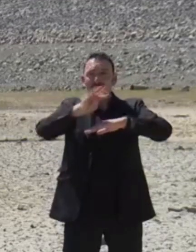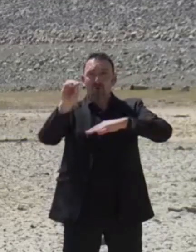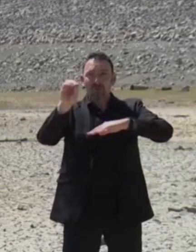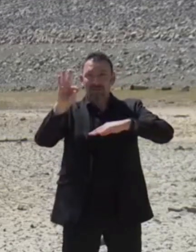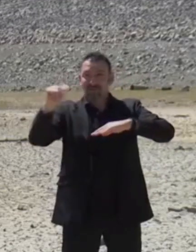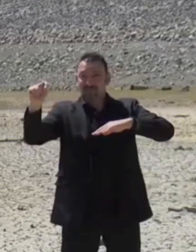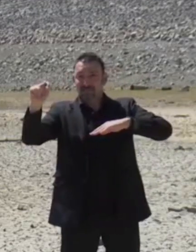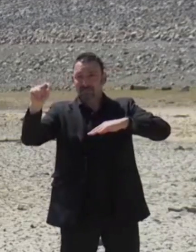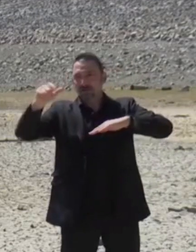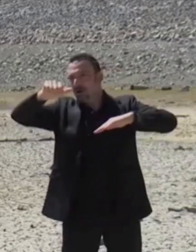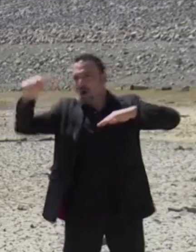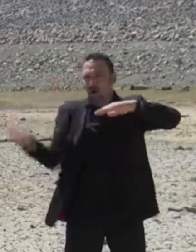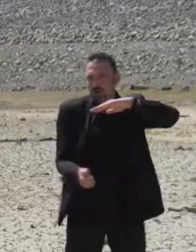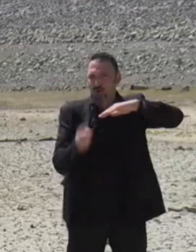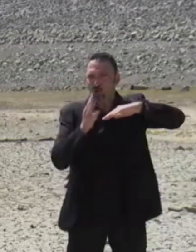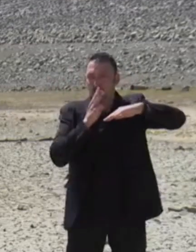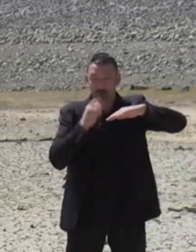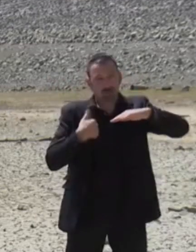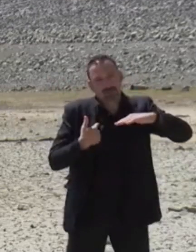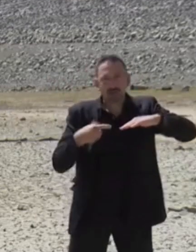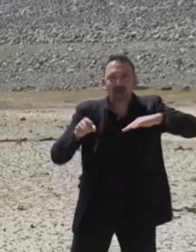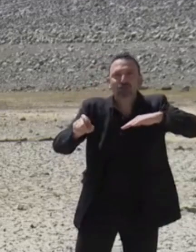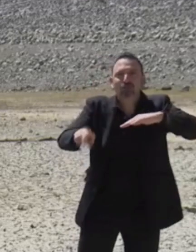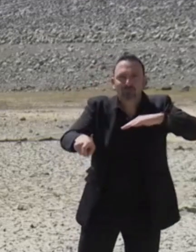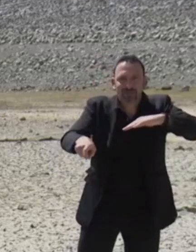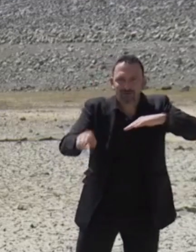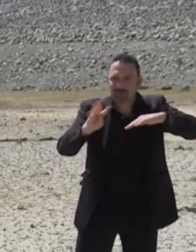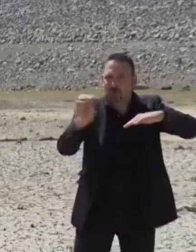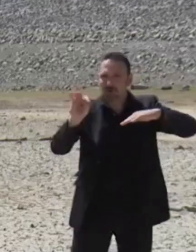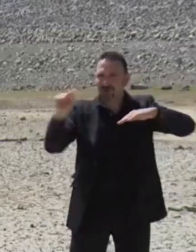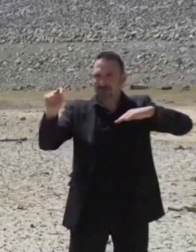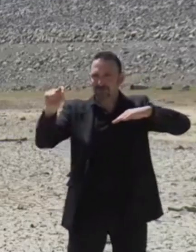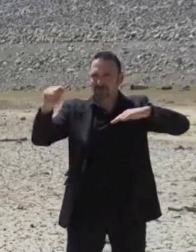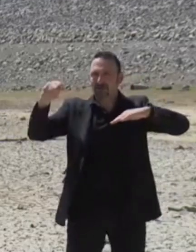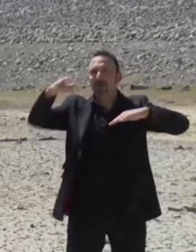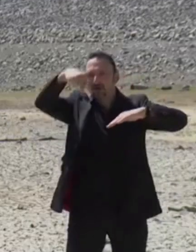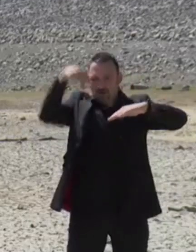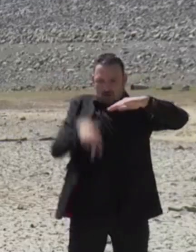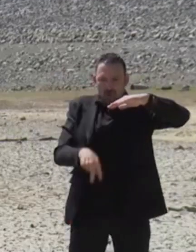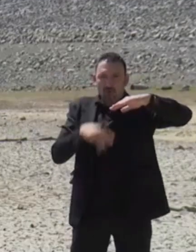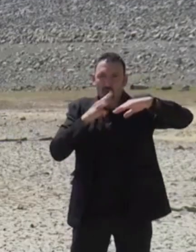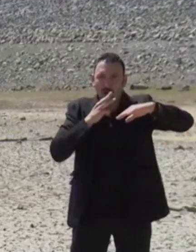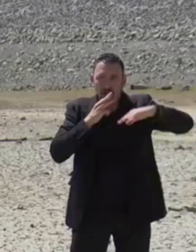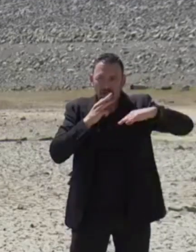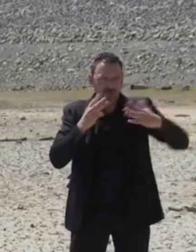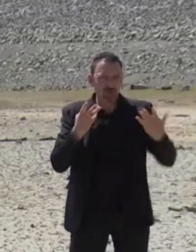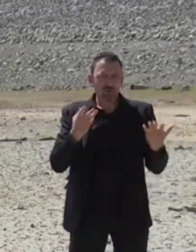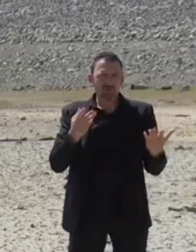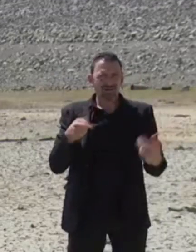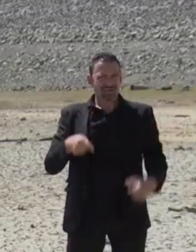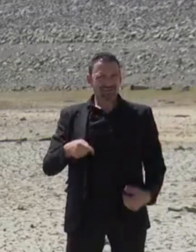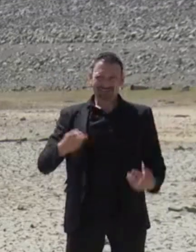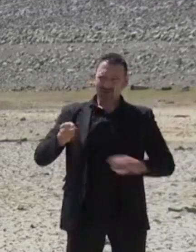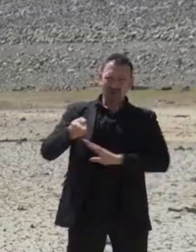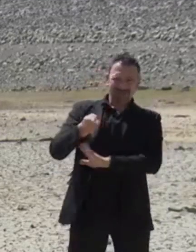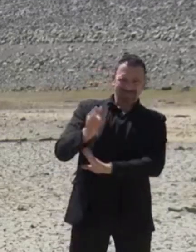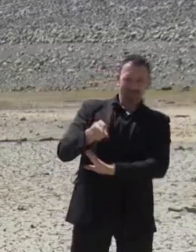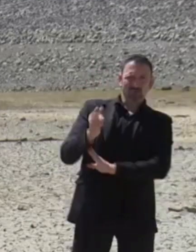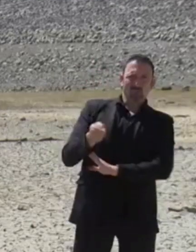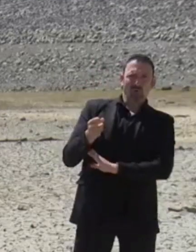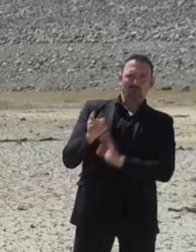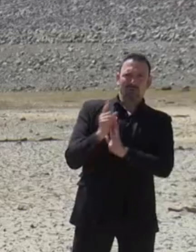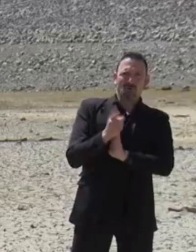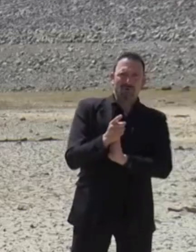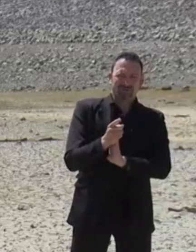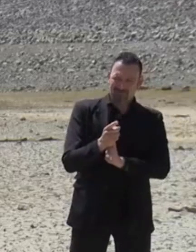should be standing 40 feet underwater, save for this rather historic moment. And we say historic